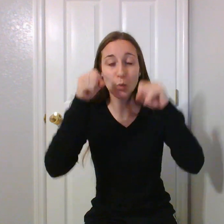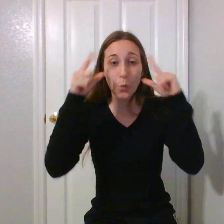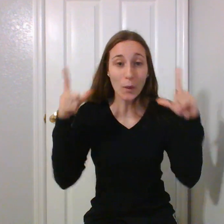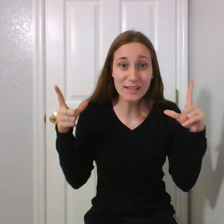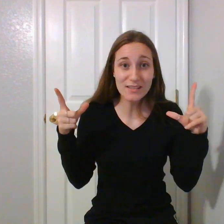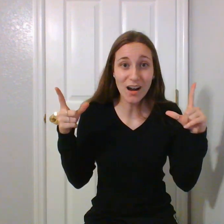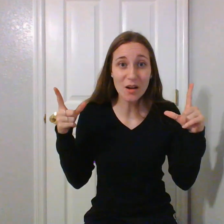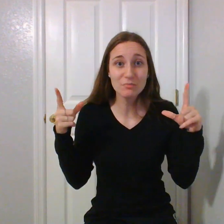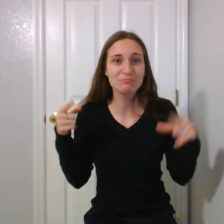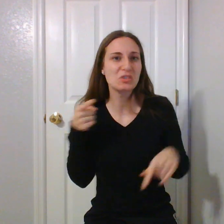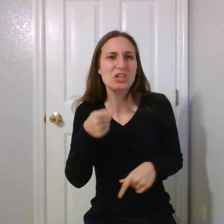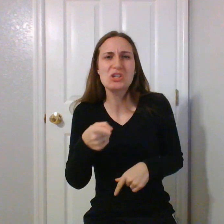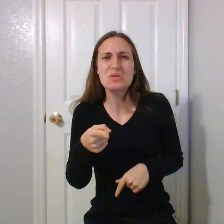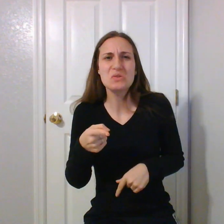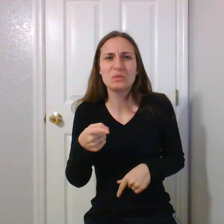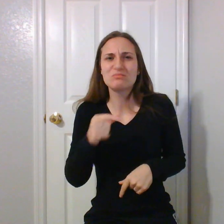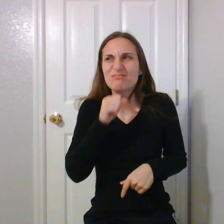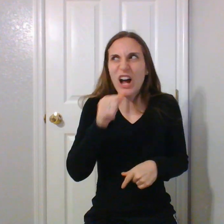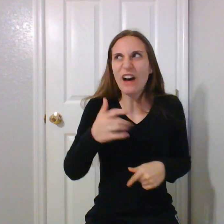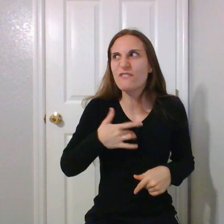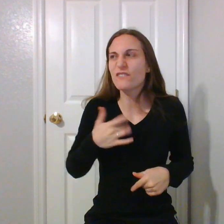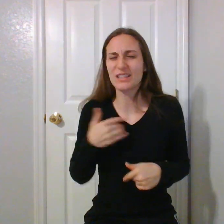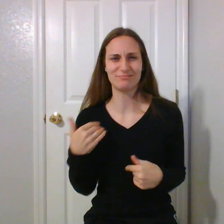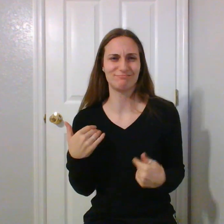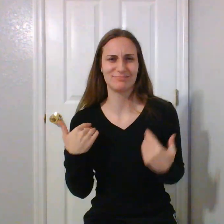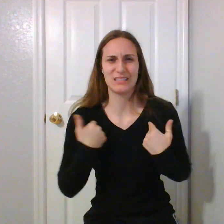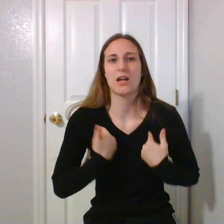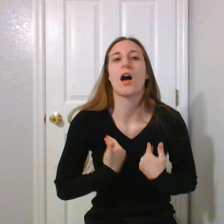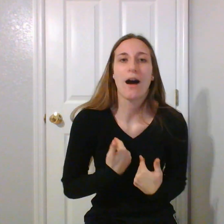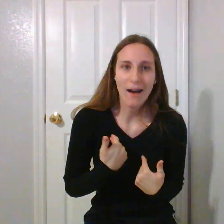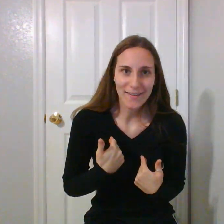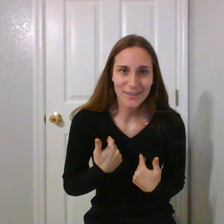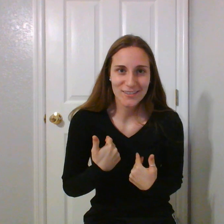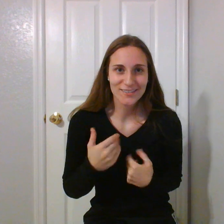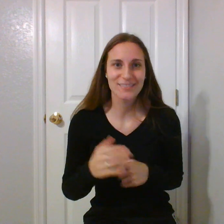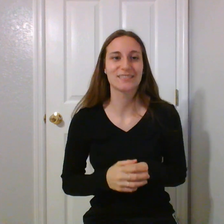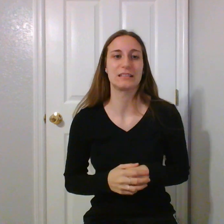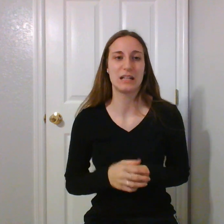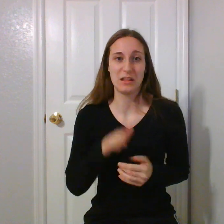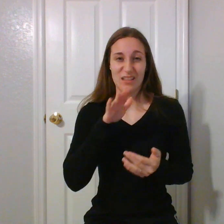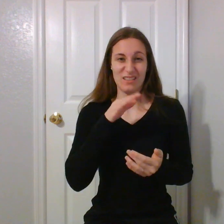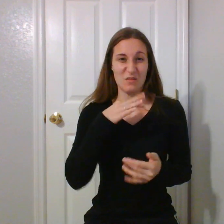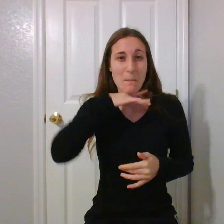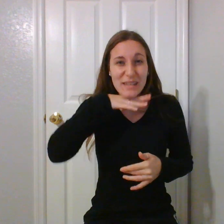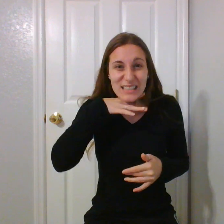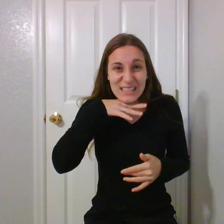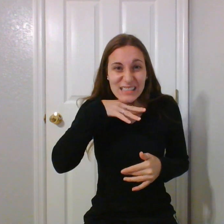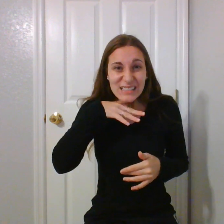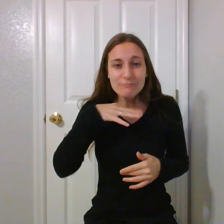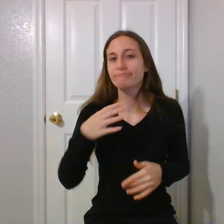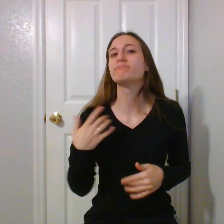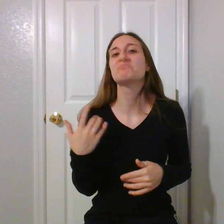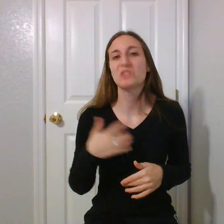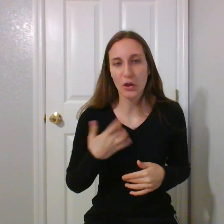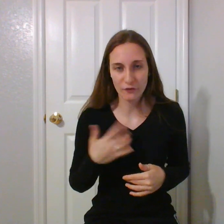grogginess that like clutter brings you and it's just really really important in order to have the motivation to actually wake up because you've had